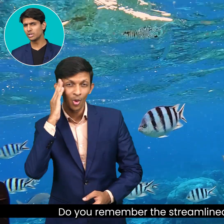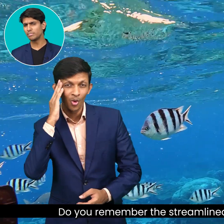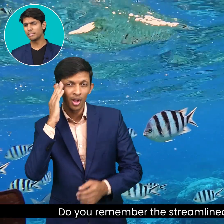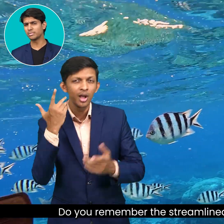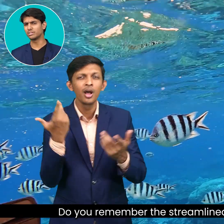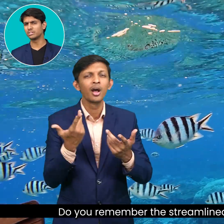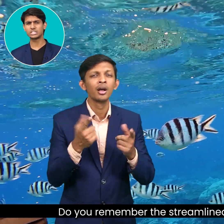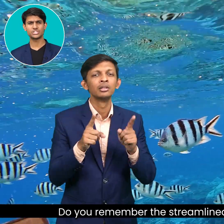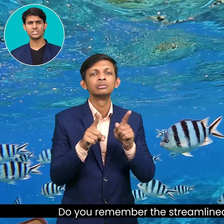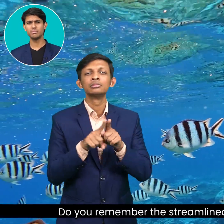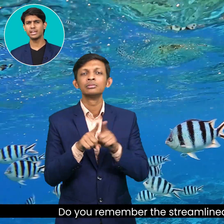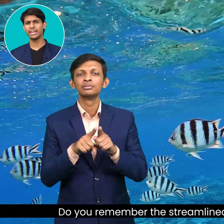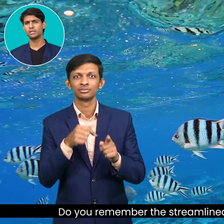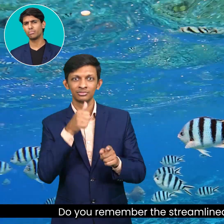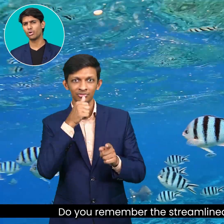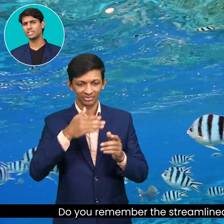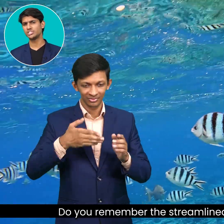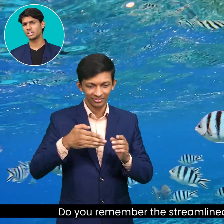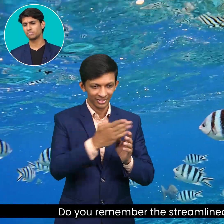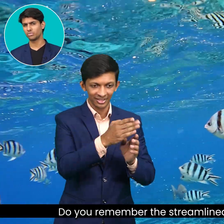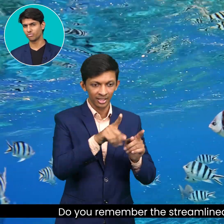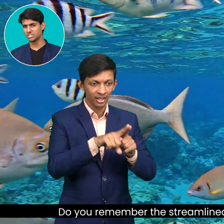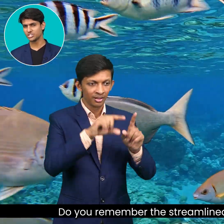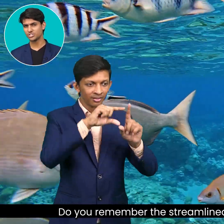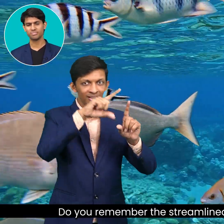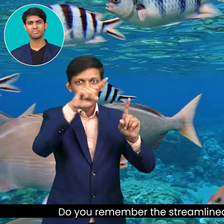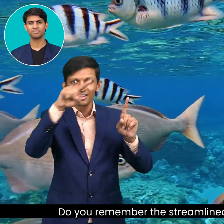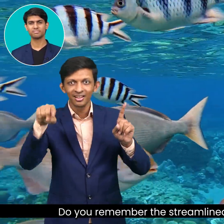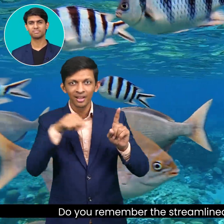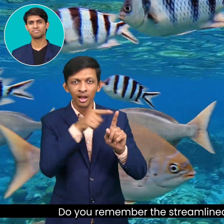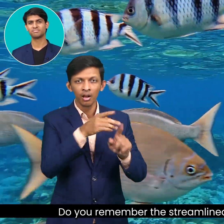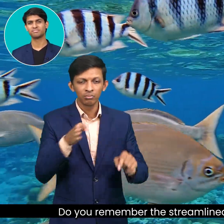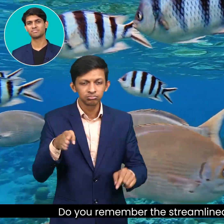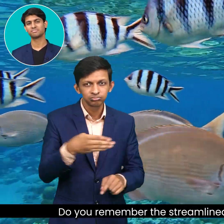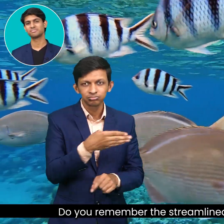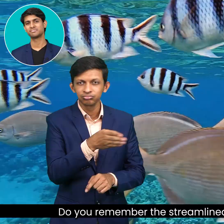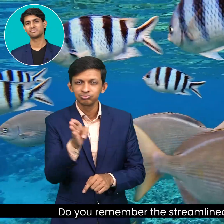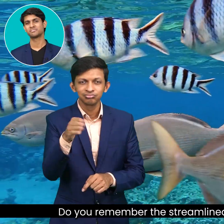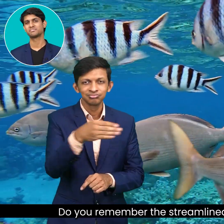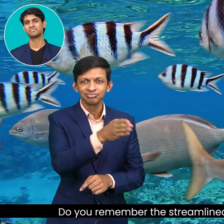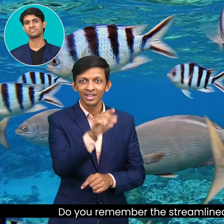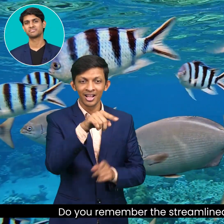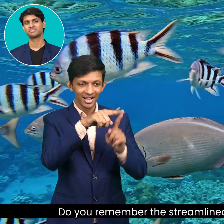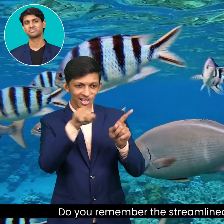Do you remember the streamlined body shape of a fish?